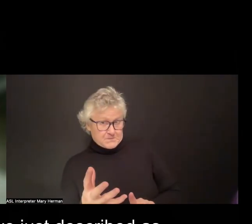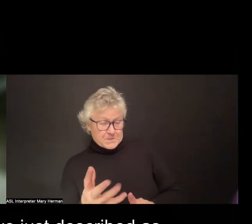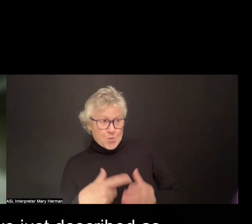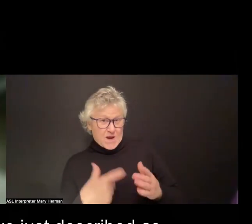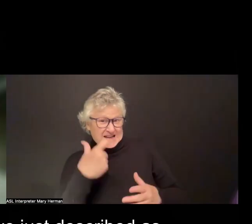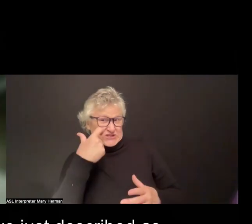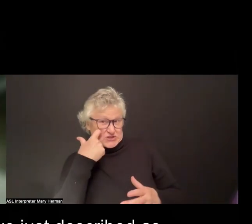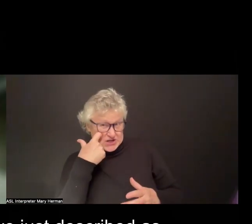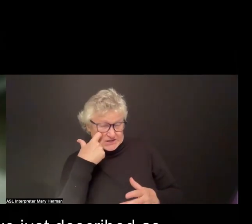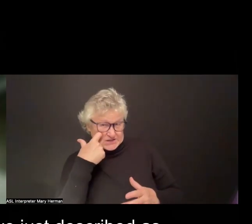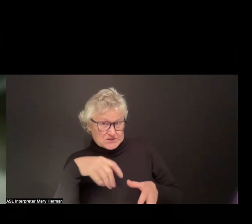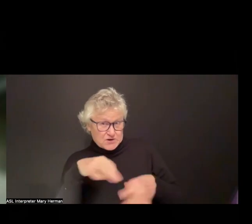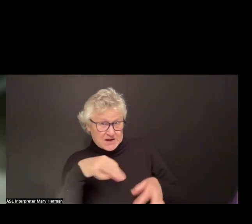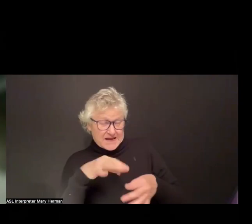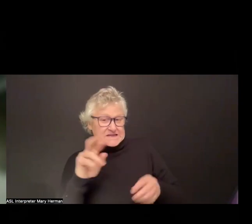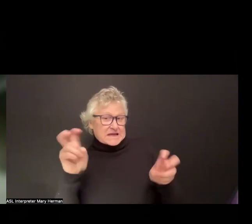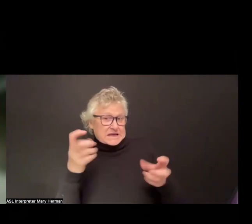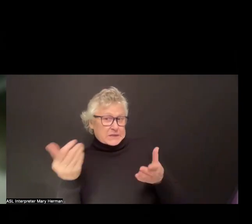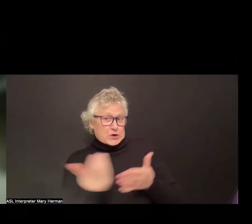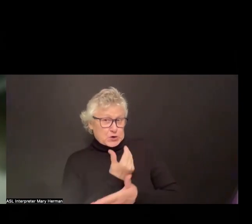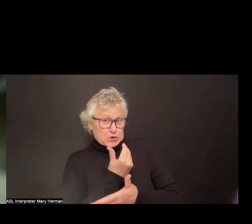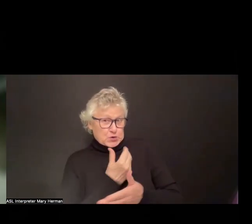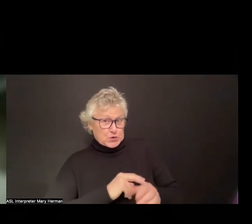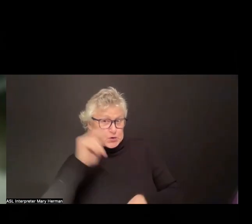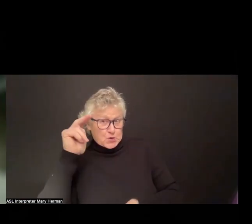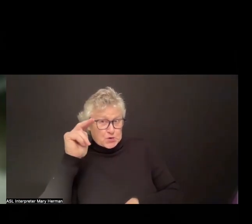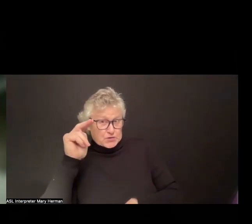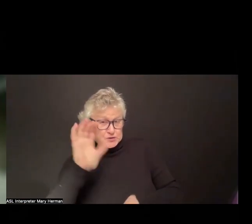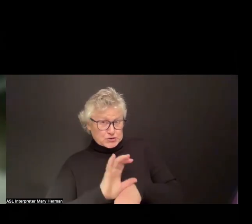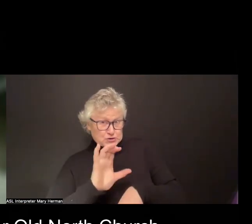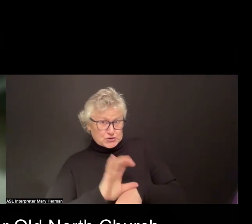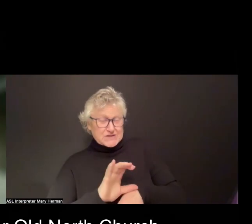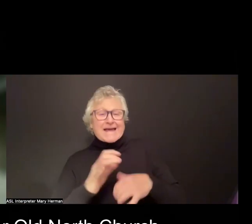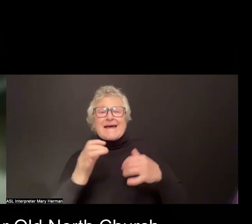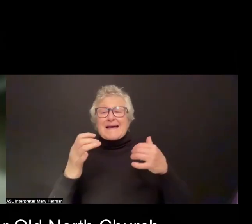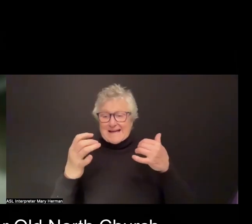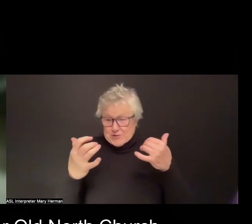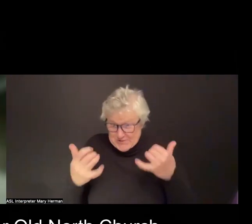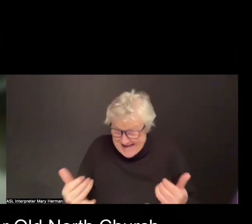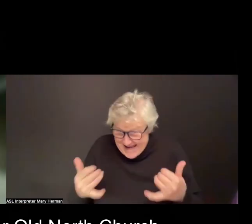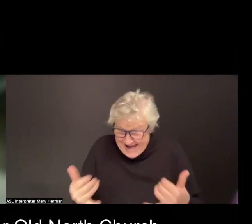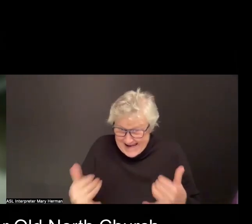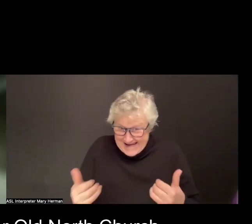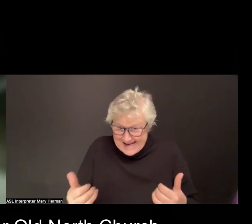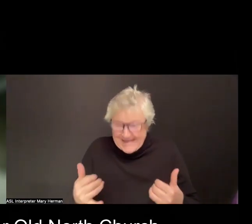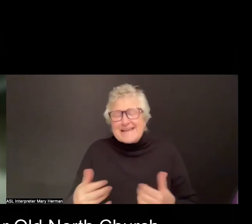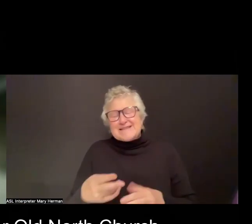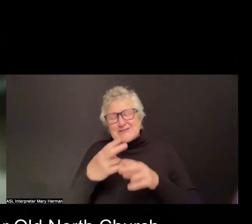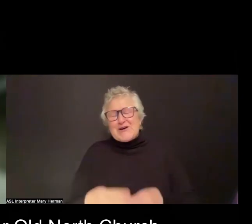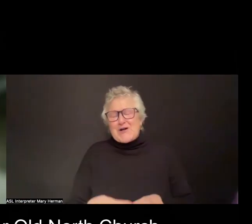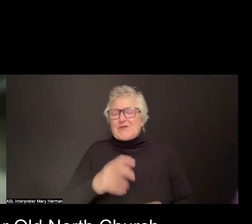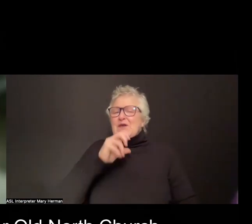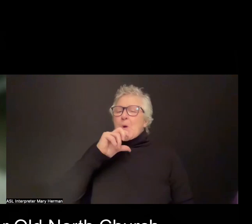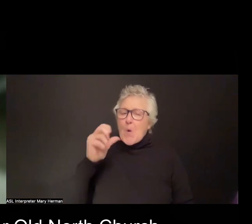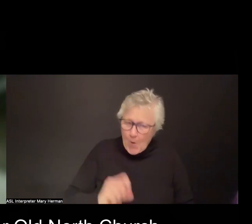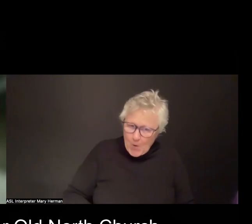New North Church is what is now in Boston called Old North Church. There was an older Old North Church, which